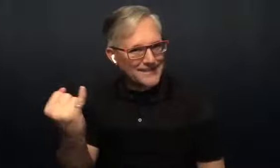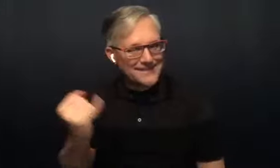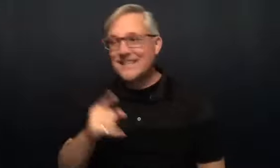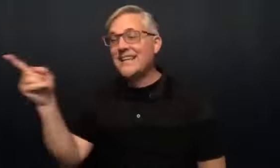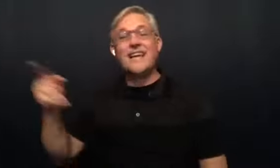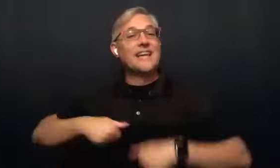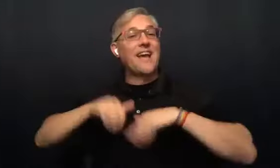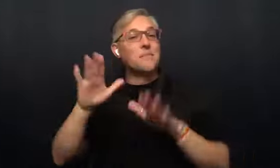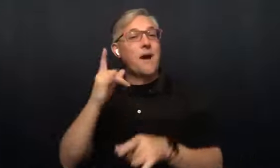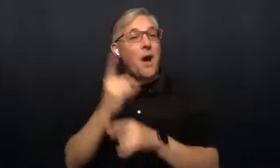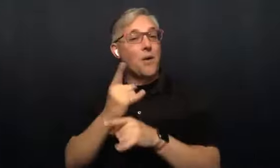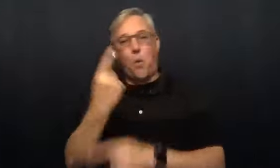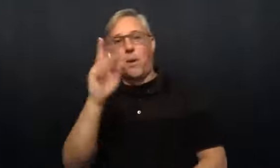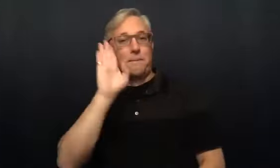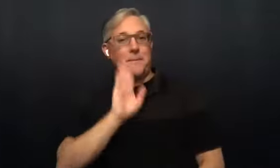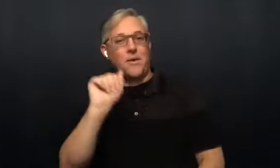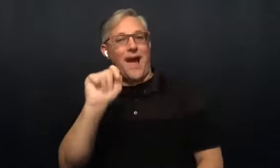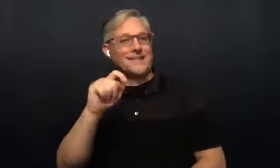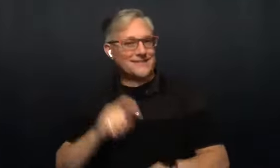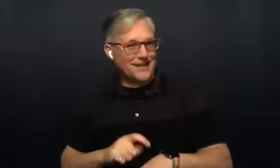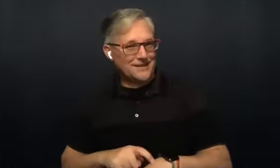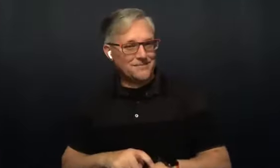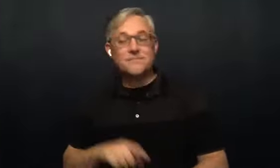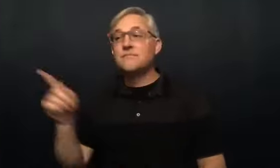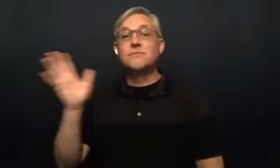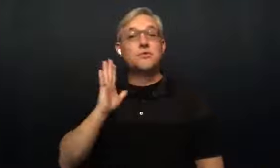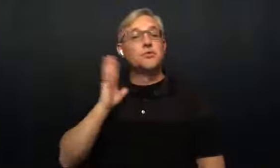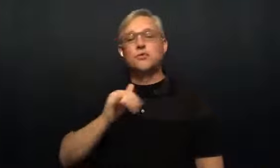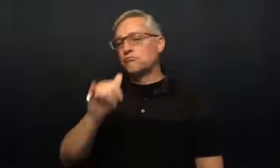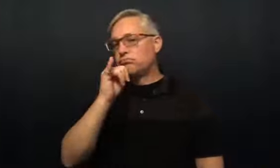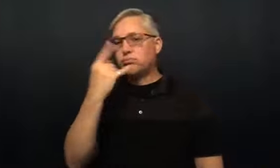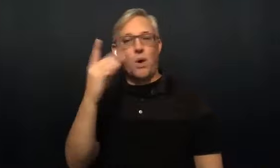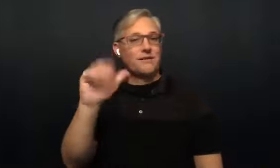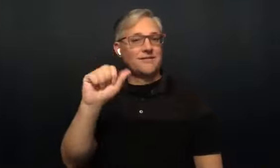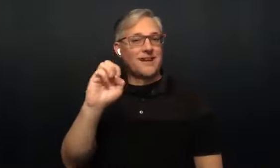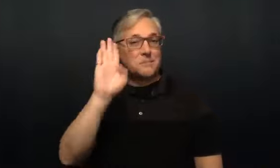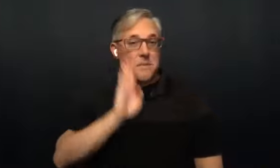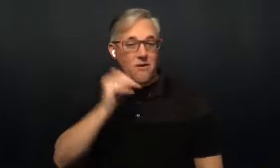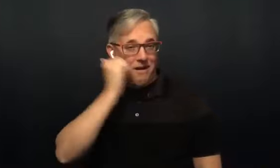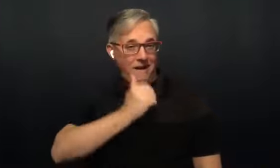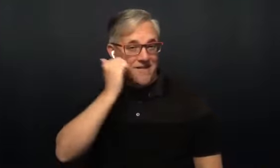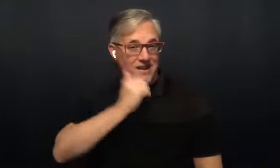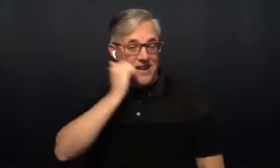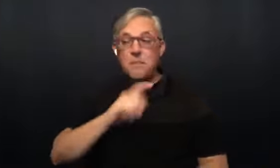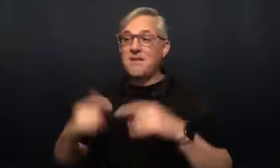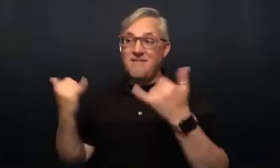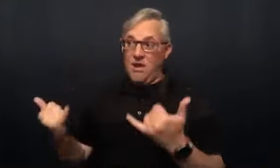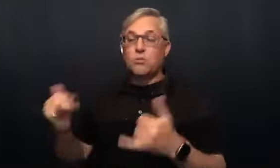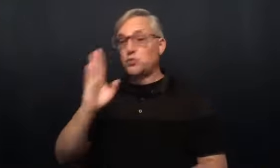to start drinking at 10 a.m. and he'd drink a case of beer a day. But he's sober today without a program of recovery. But who am I to